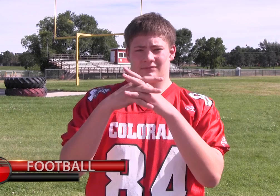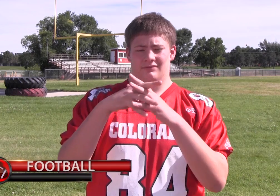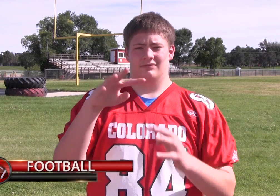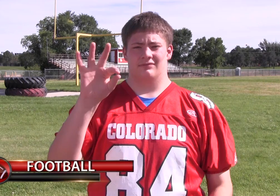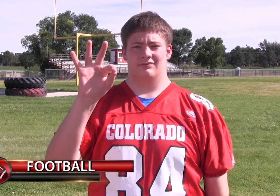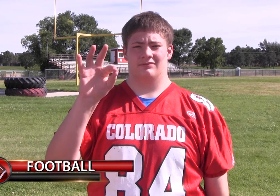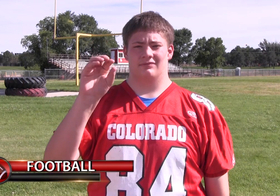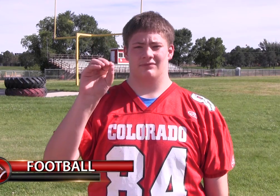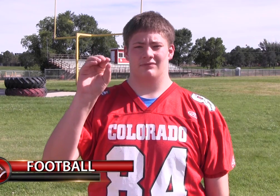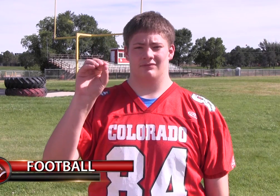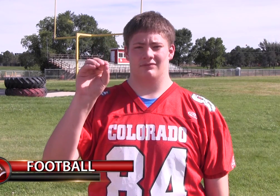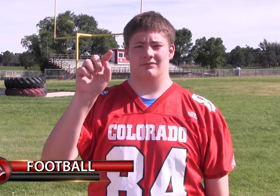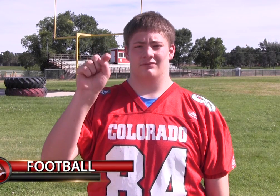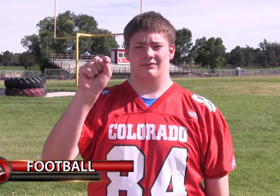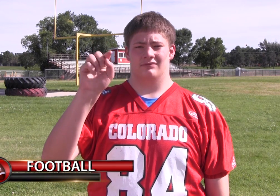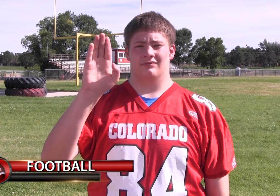Football.